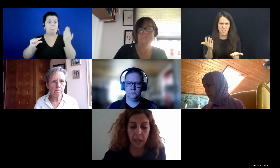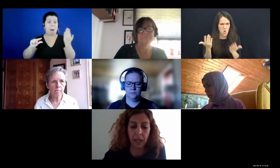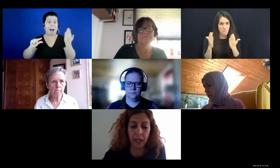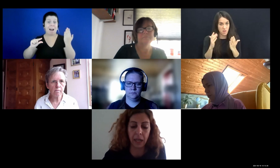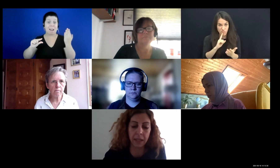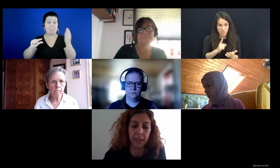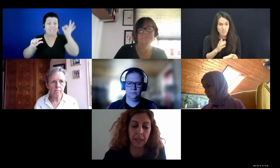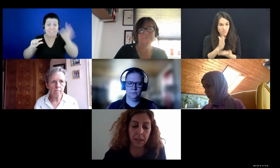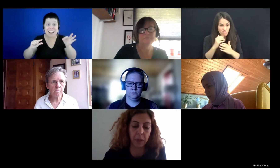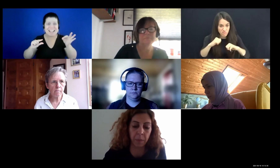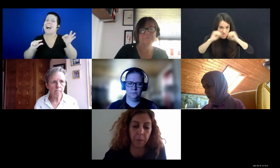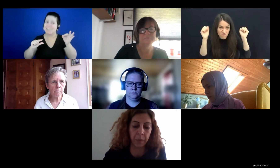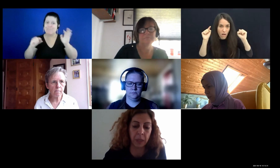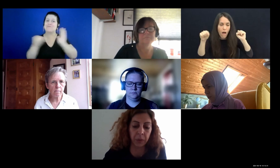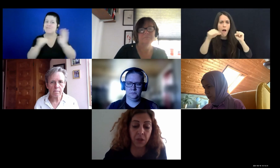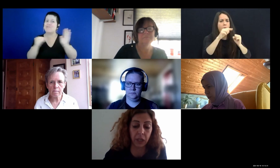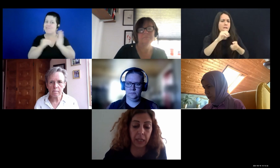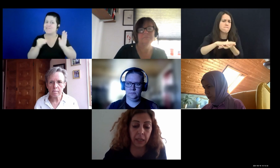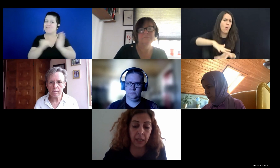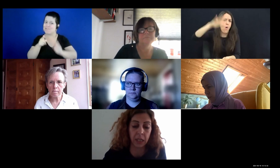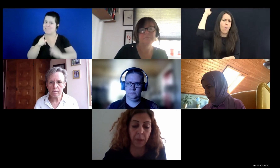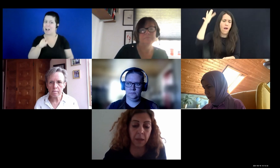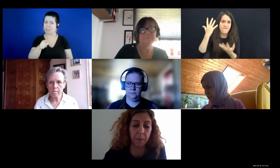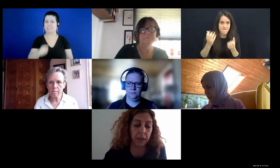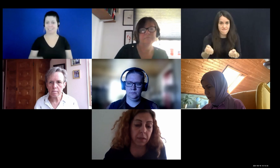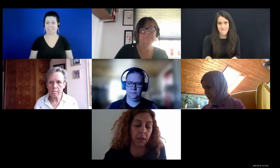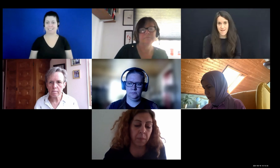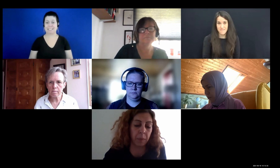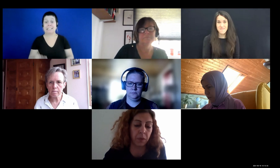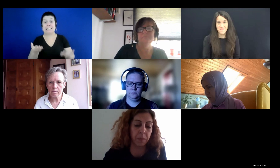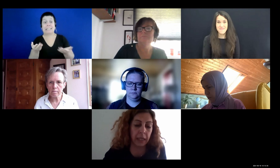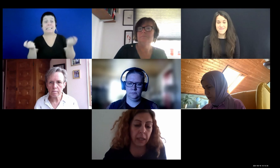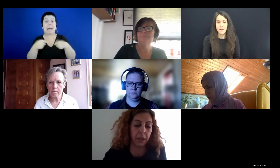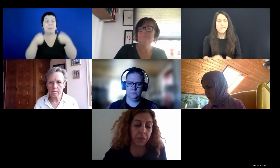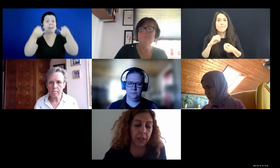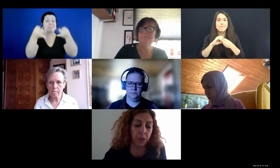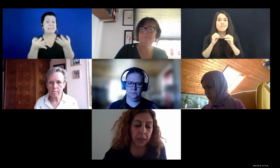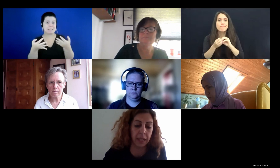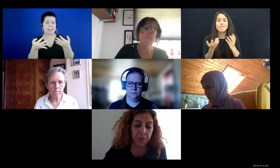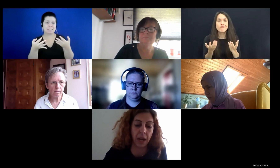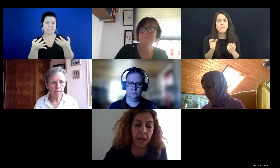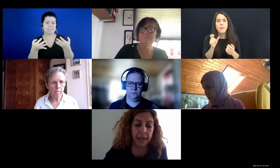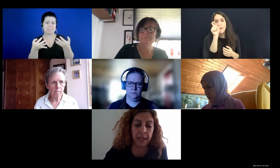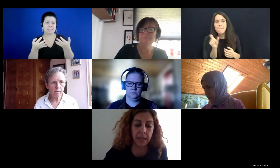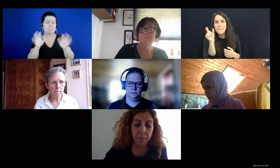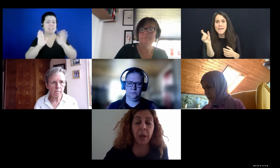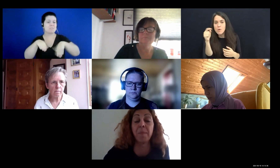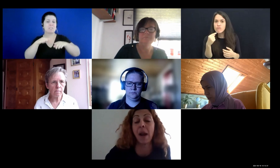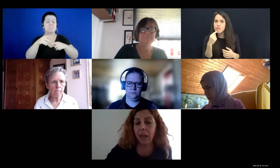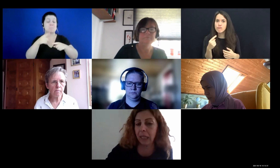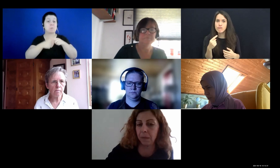reality, and this is potentially explained that people may kind of tend to identify